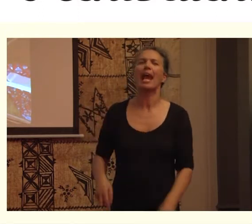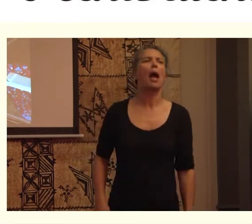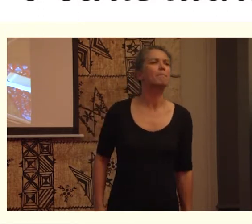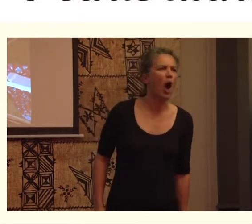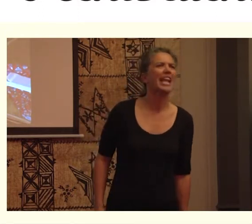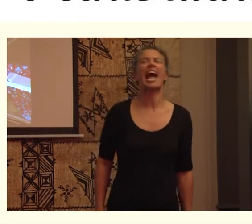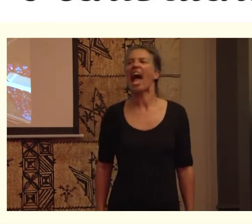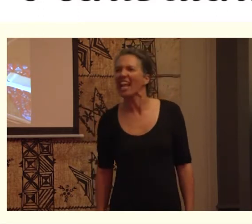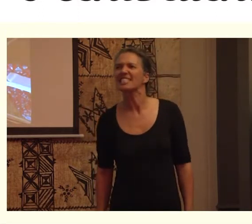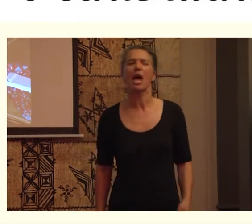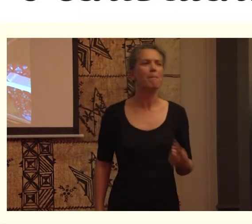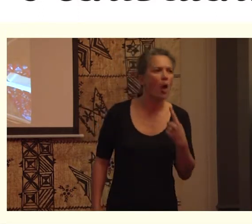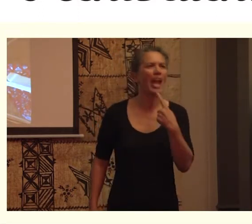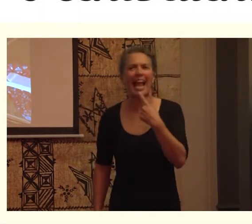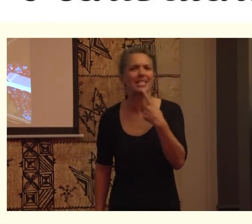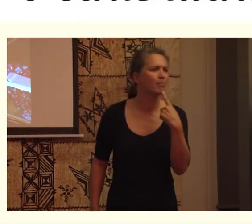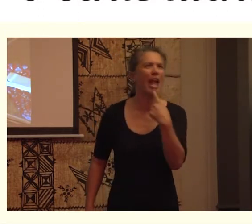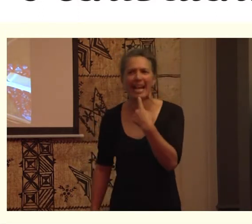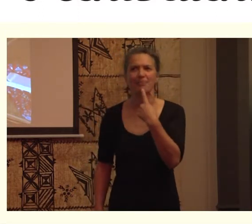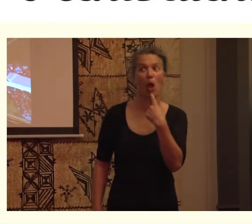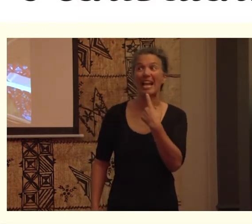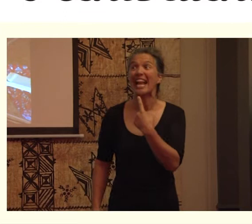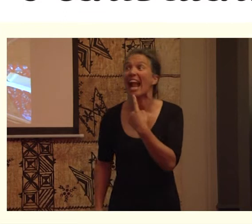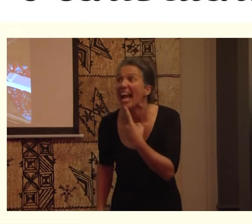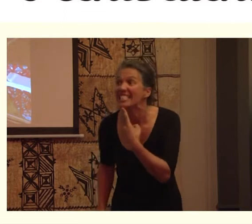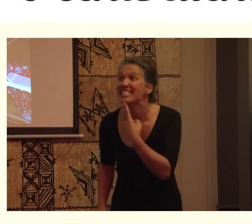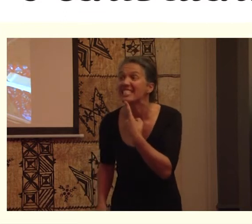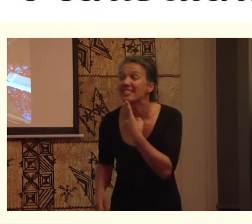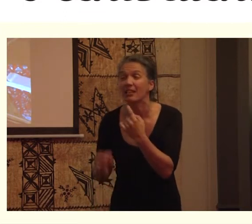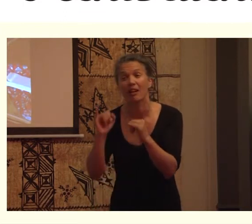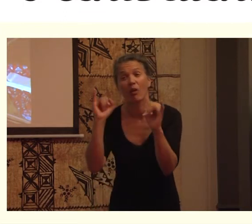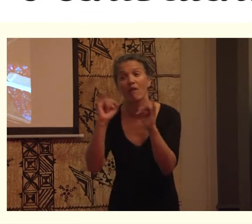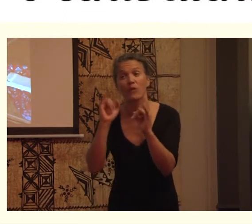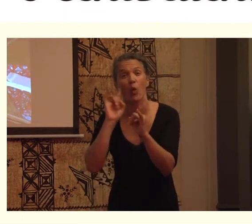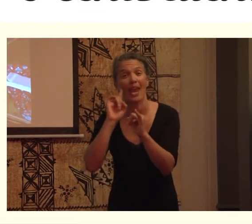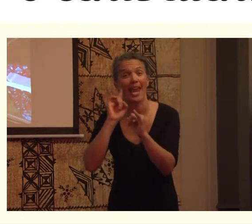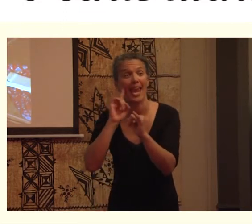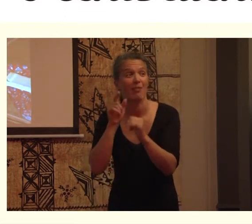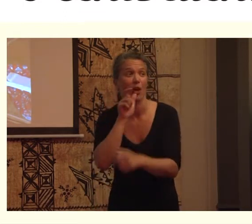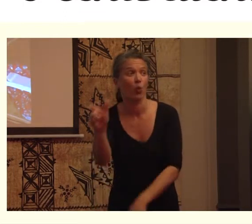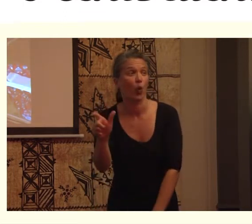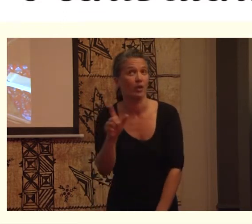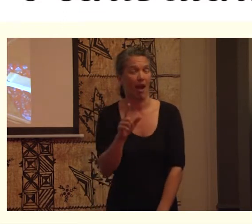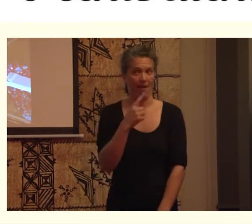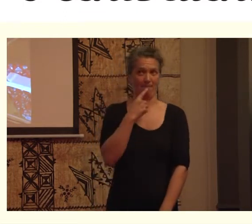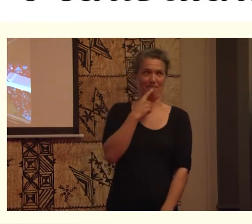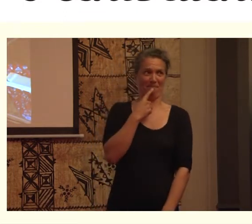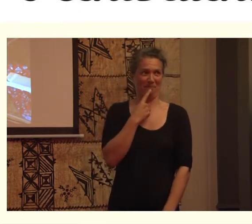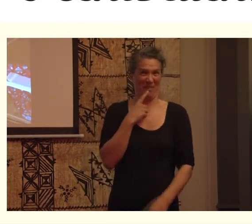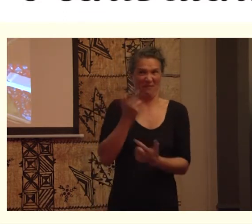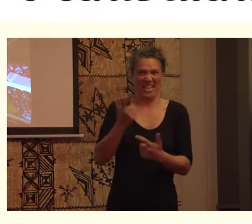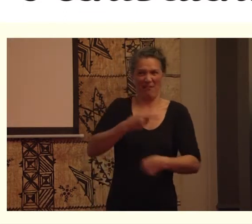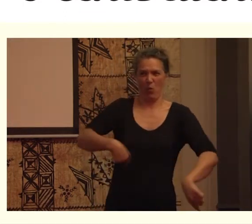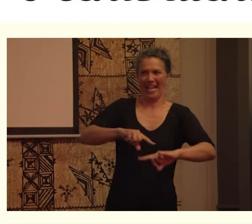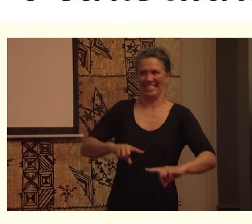didn't actually realize what she was saying, but she was emphasizing that Hunt a lot. So if you could imagine that, it was quite embarrassing, but funny at the same time.